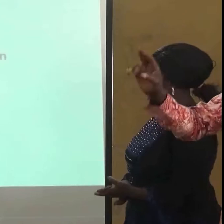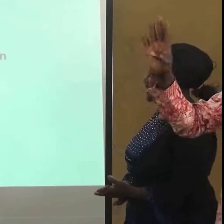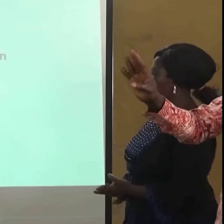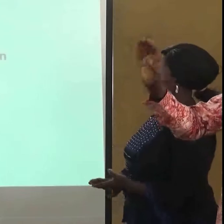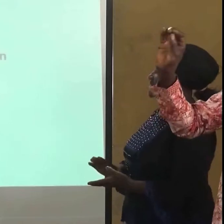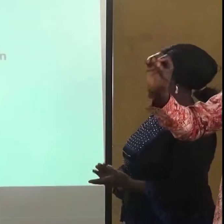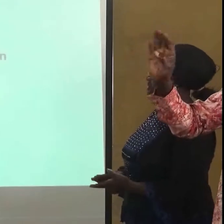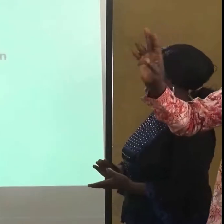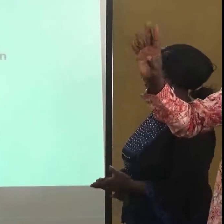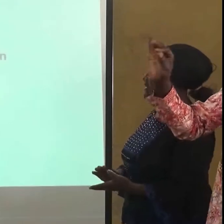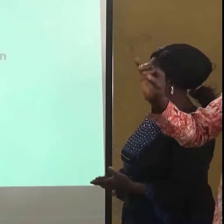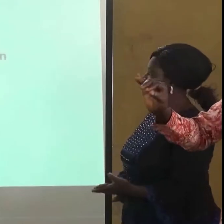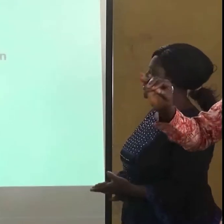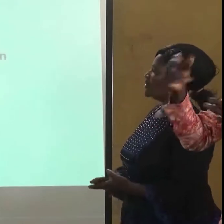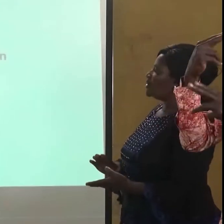Tonko Godwin,